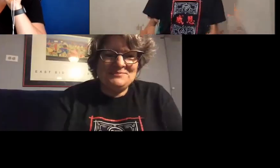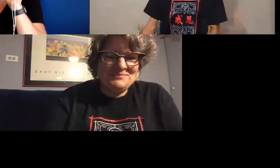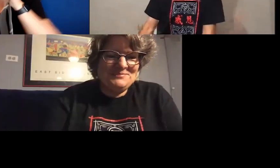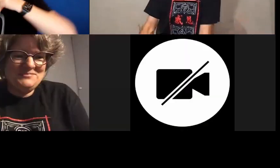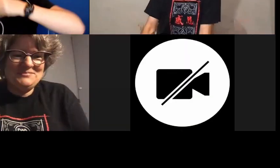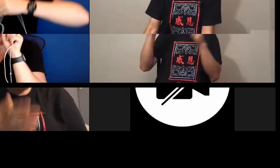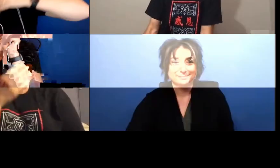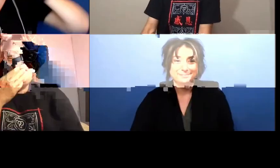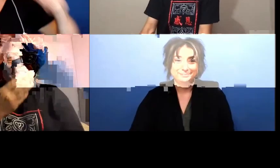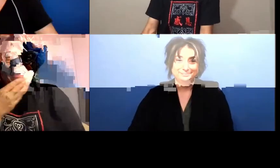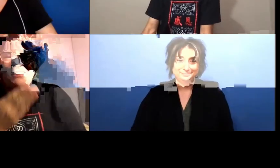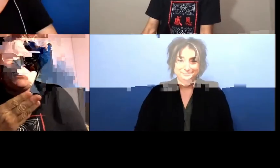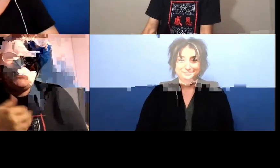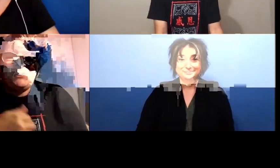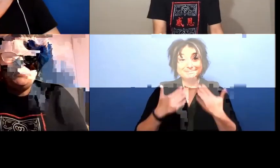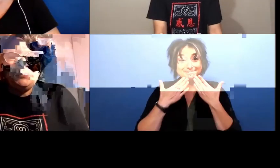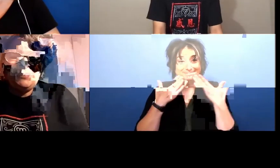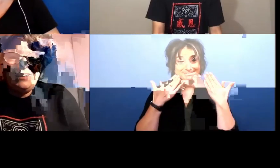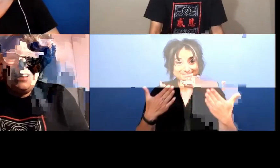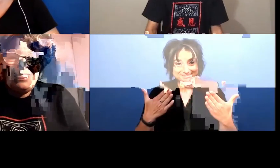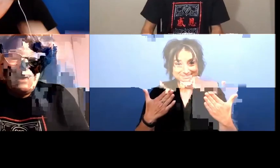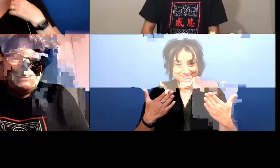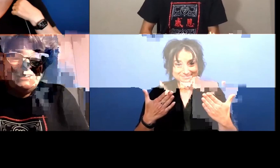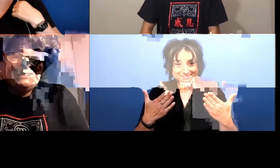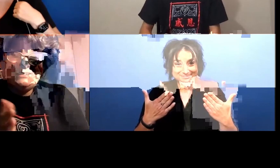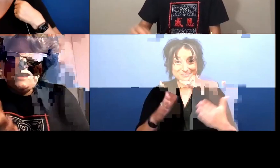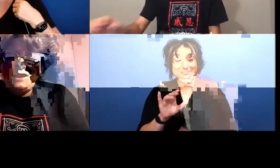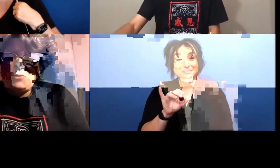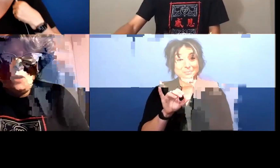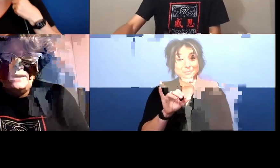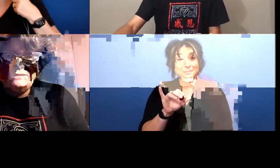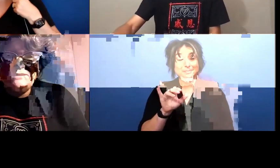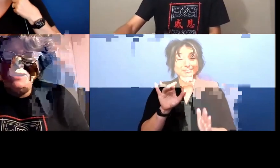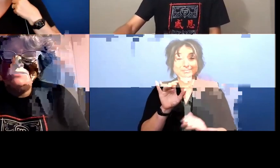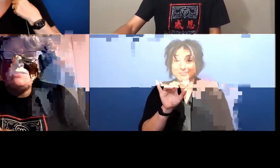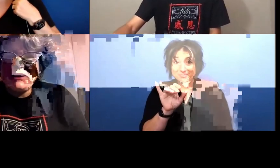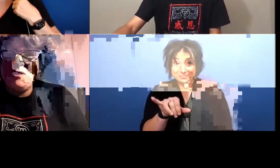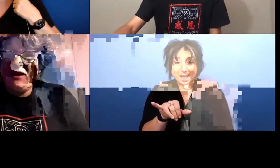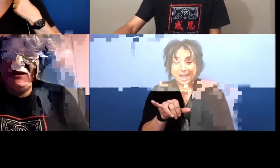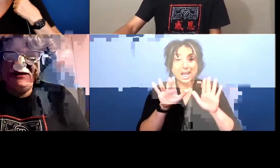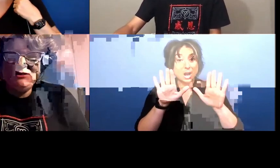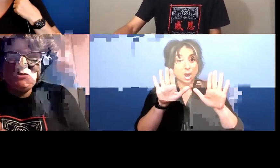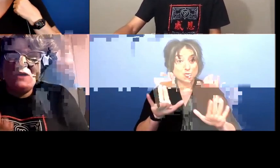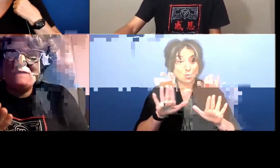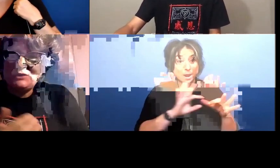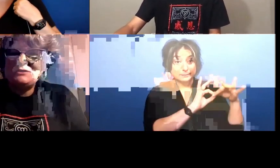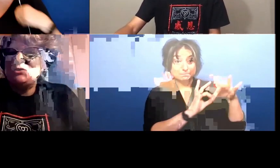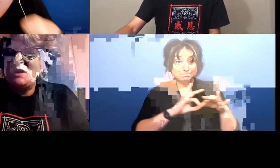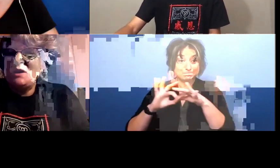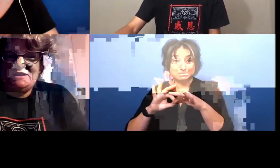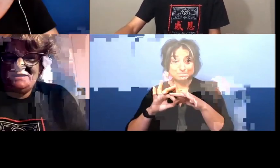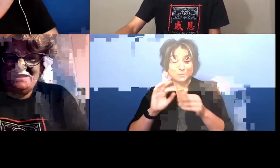much. Thank you. That is a great segue into our